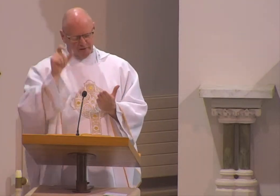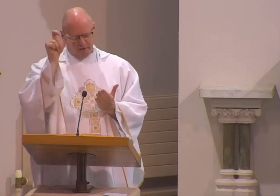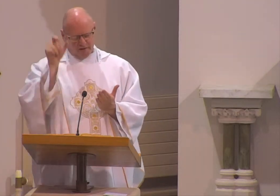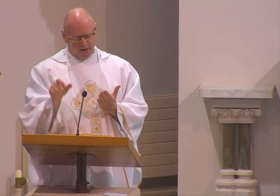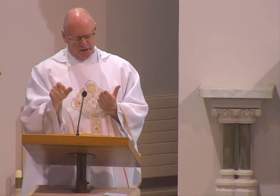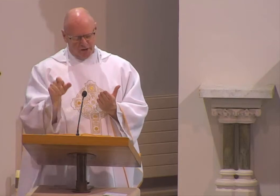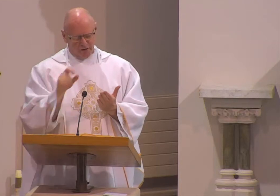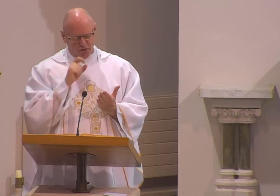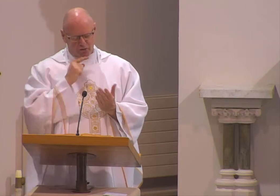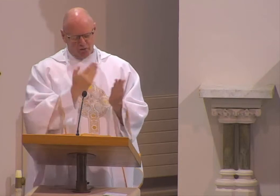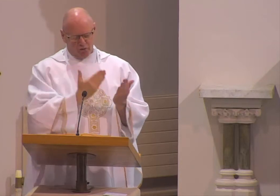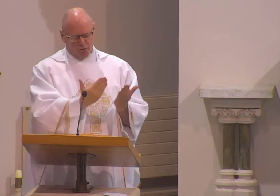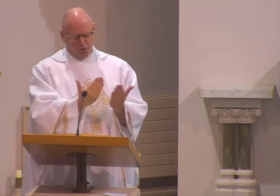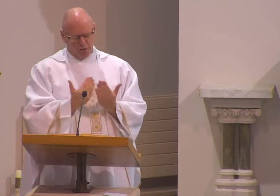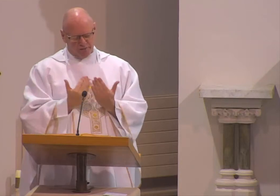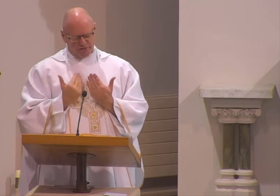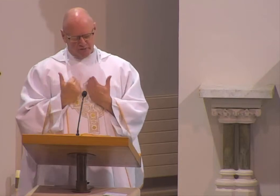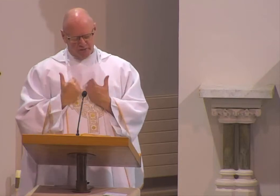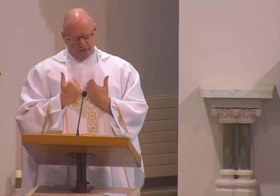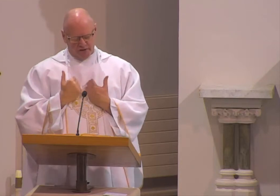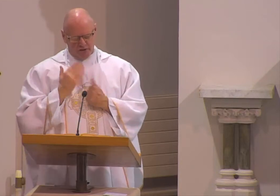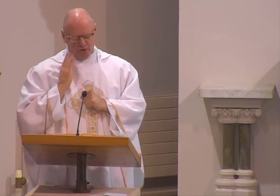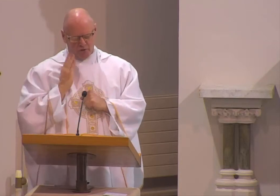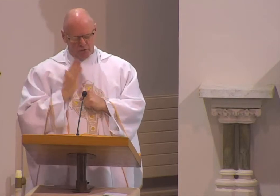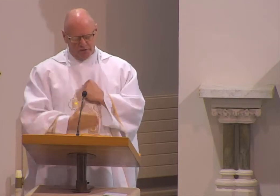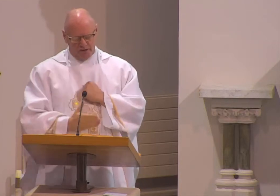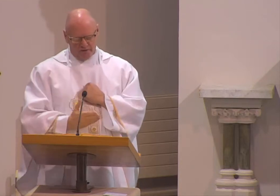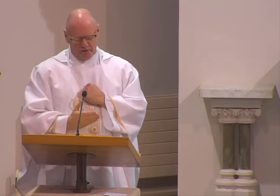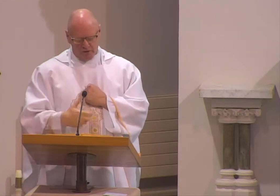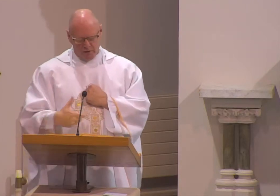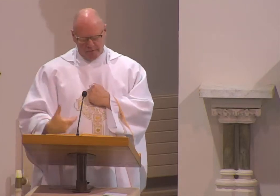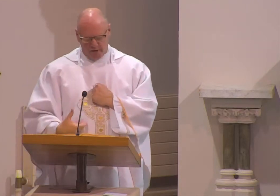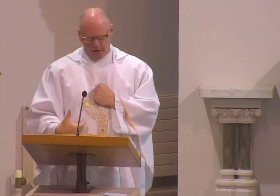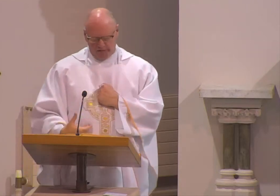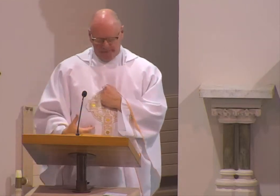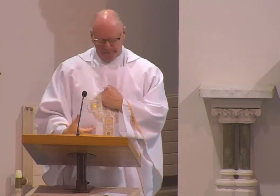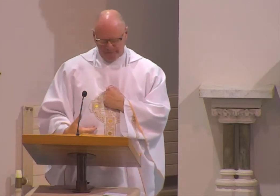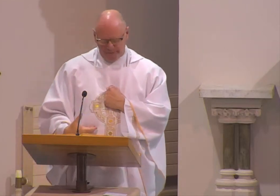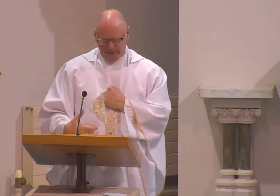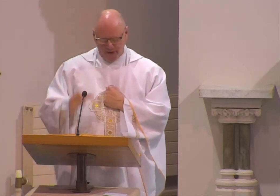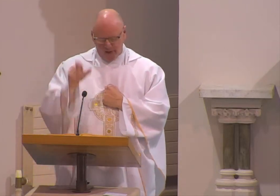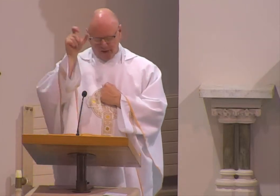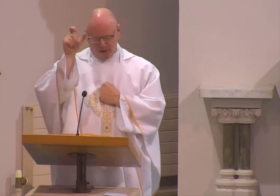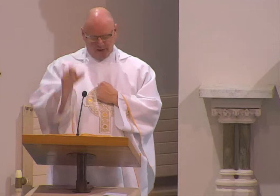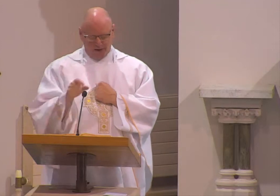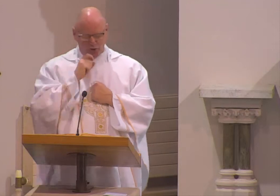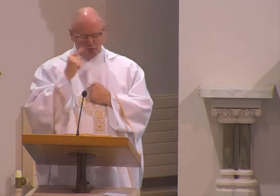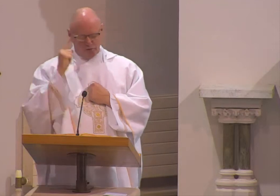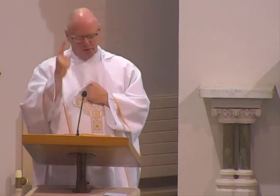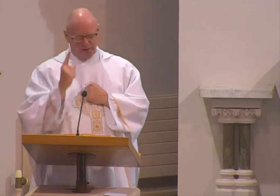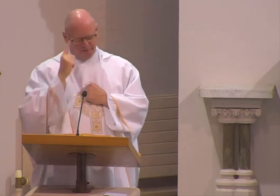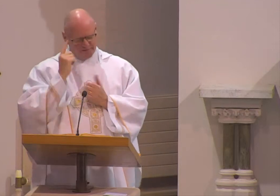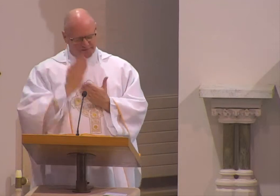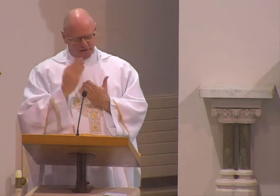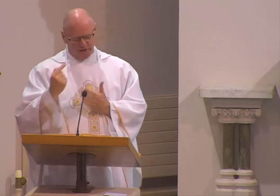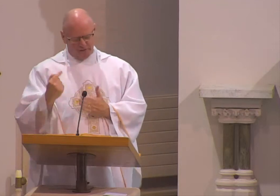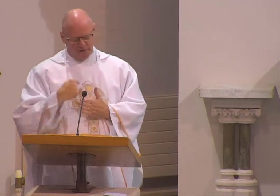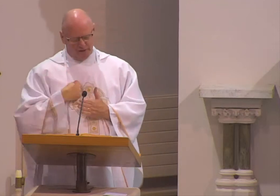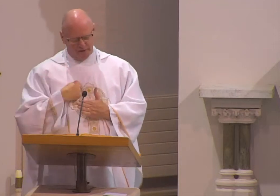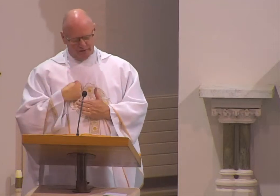He who comes to me will never be hungry. He who believes in me